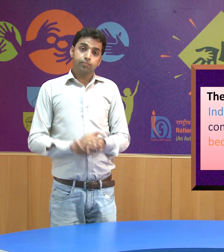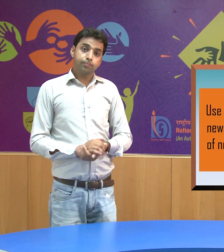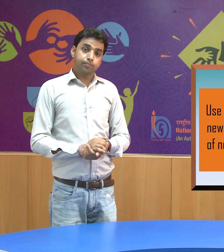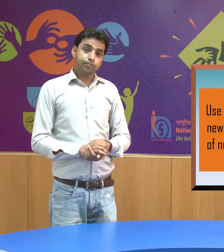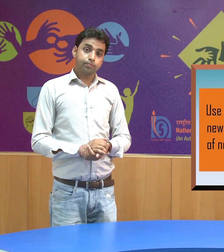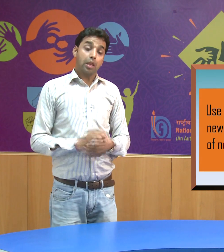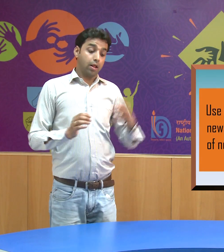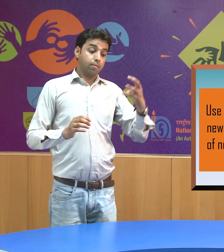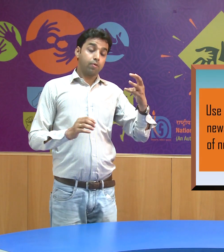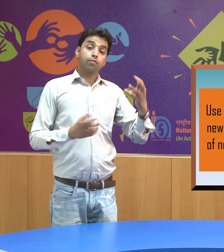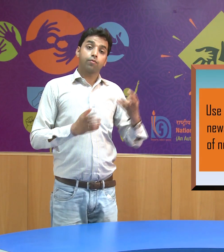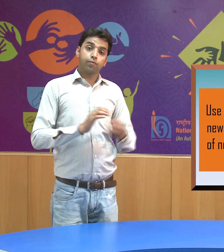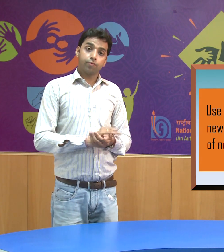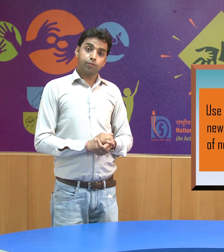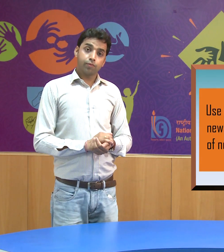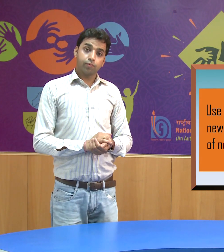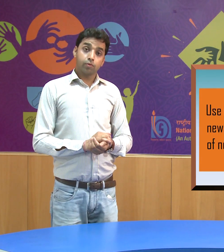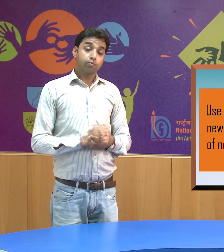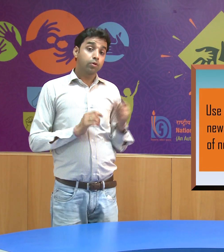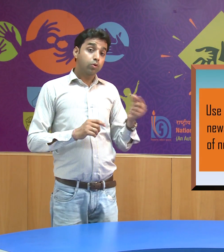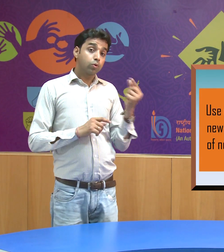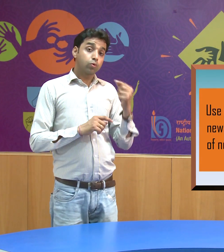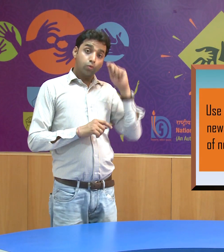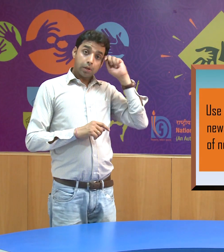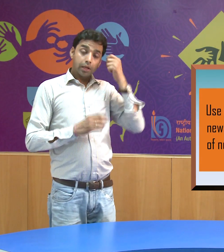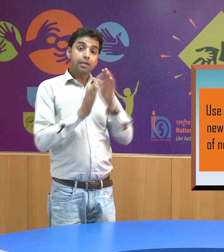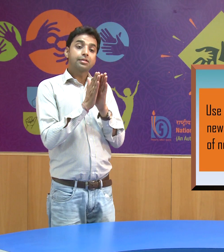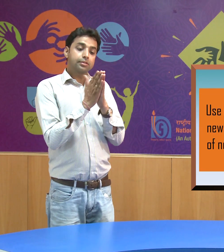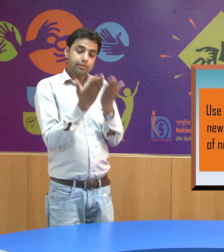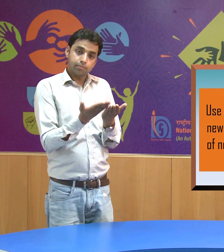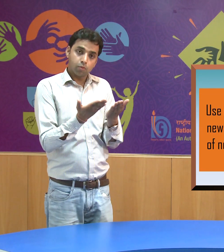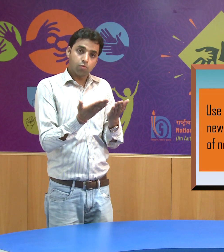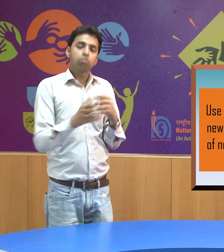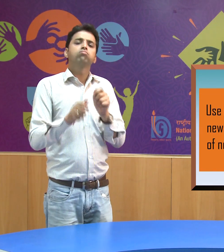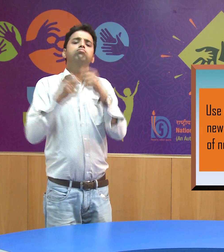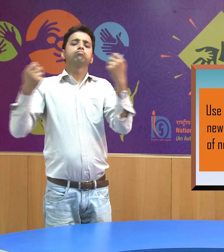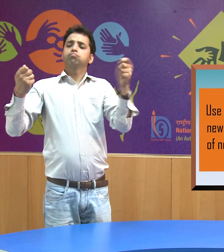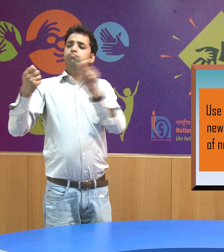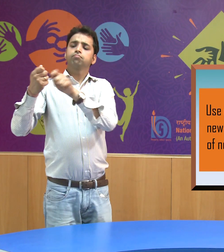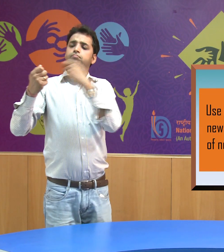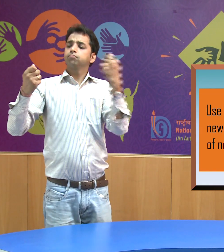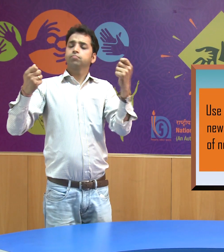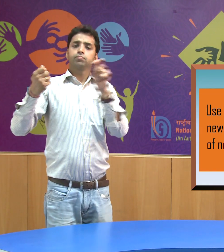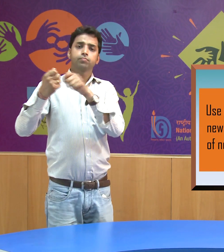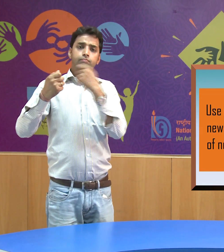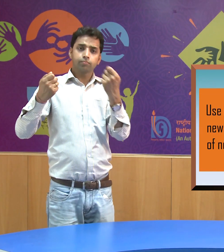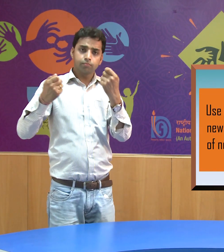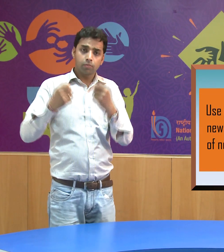Number 4, the use of English book and newspaper led to the spread of